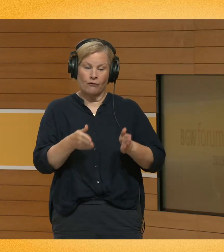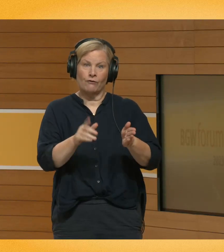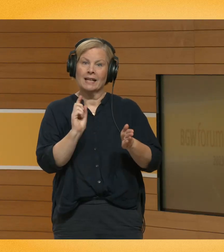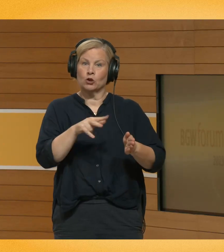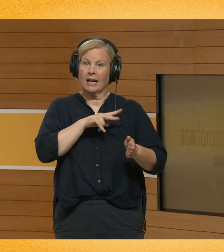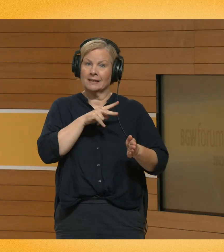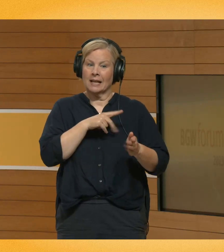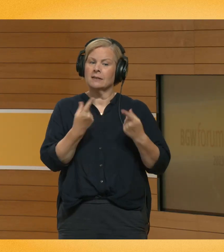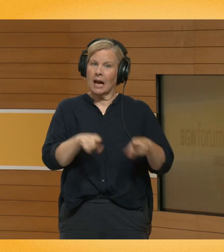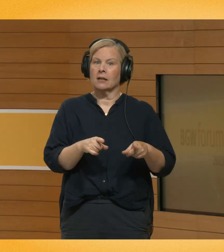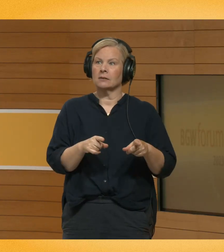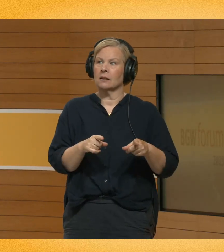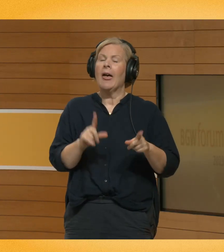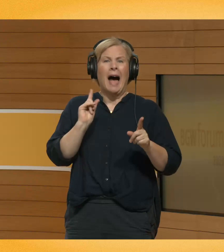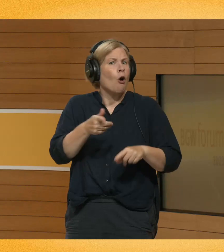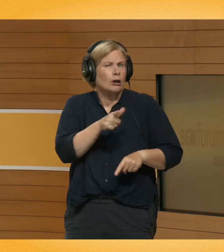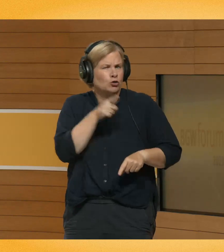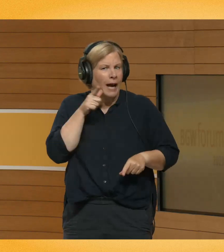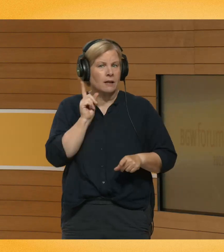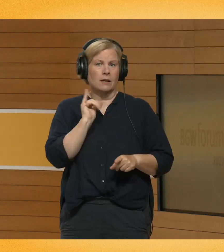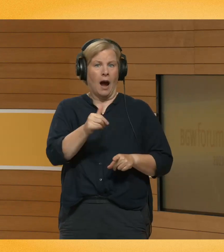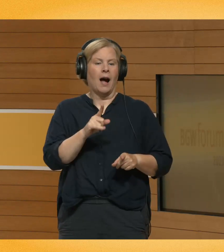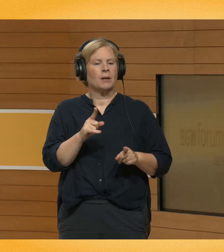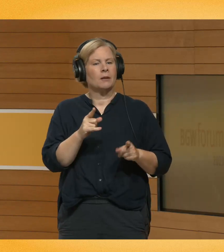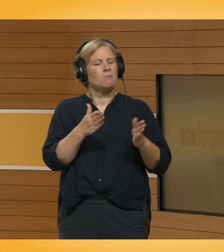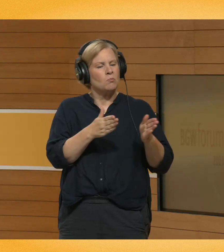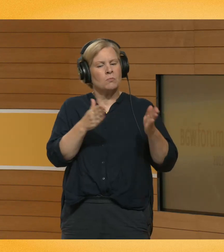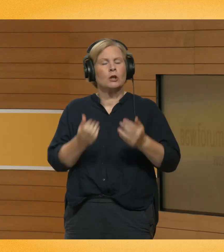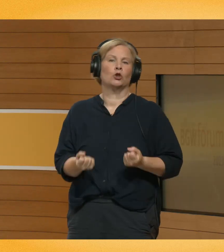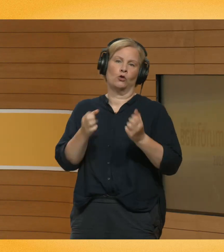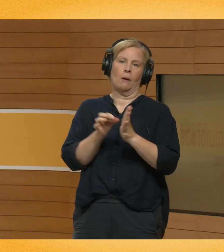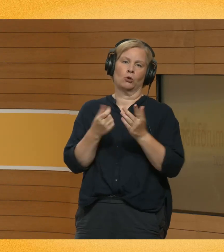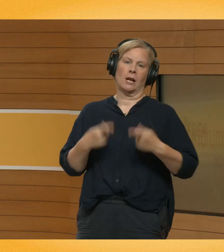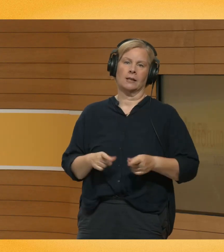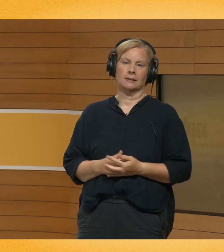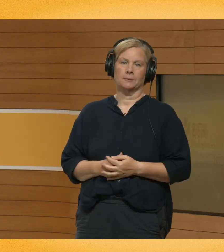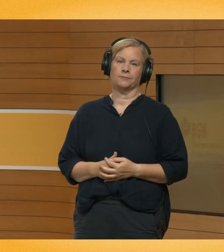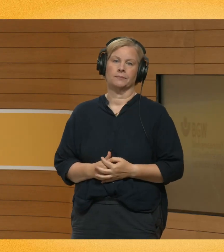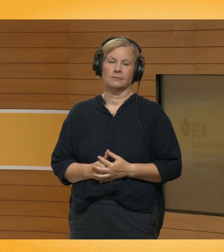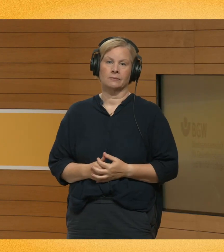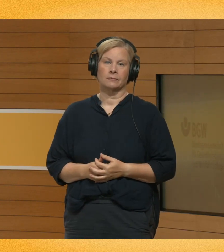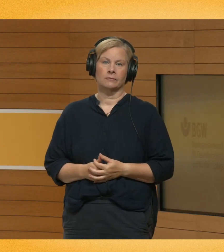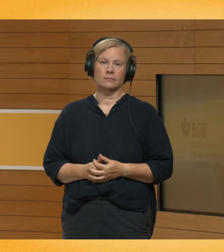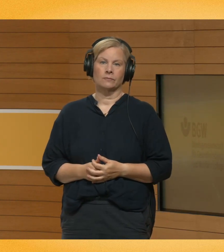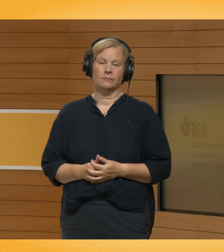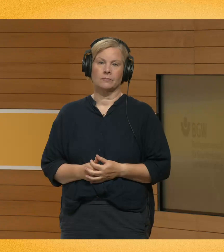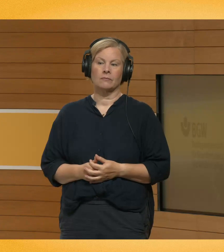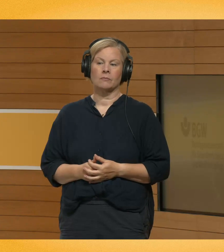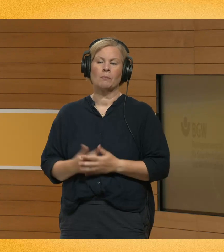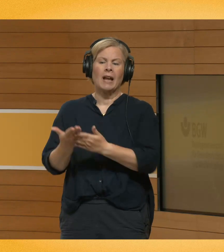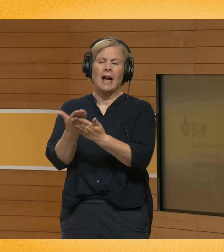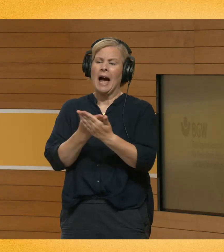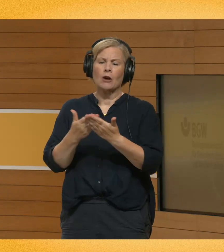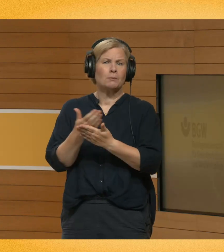on the structures, the educational requirements, which are especially difficult to meet in Germany when it comes